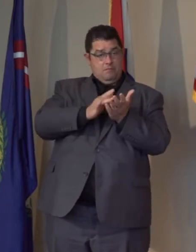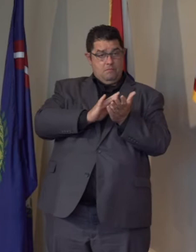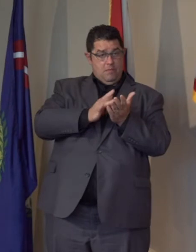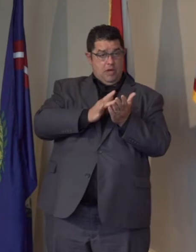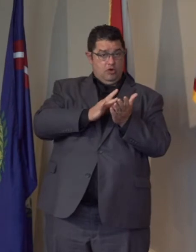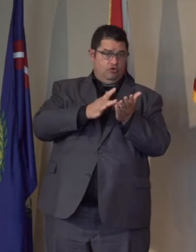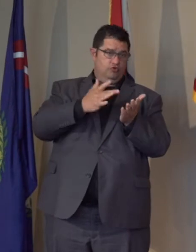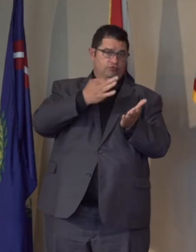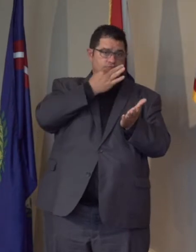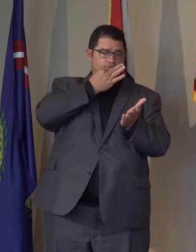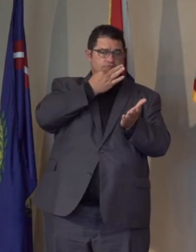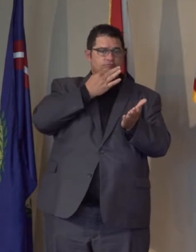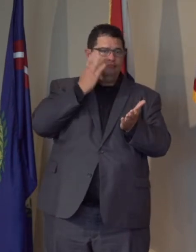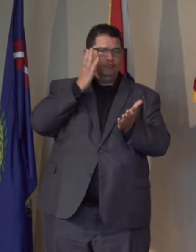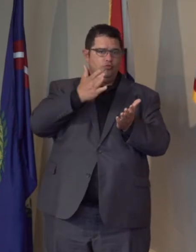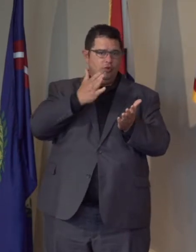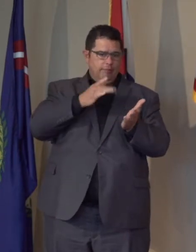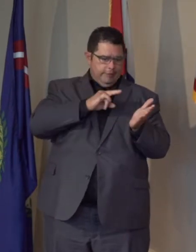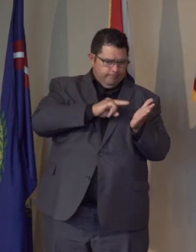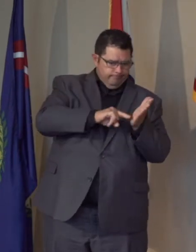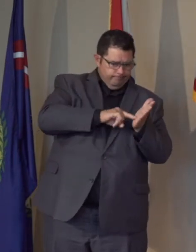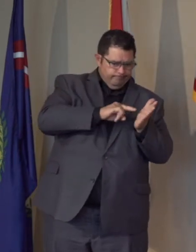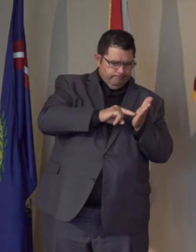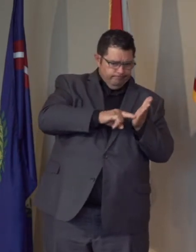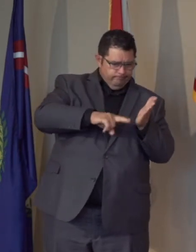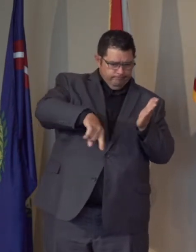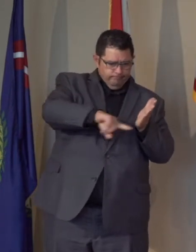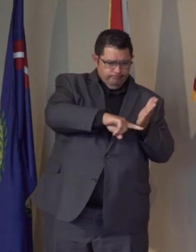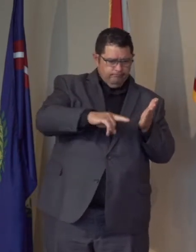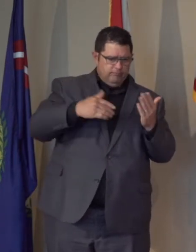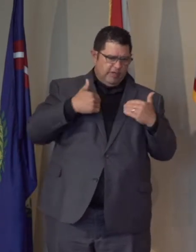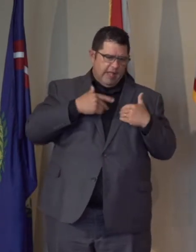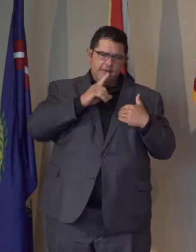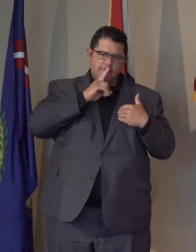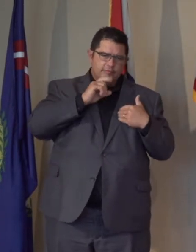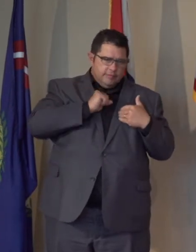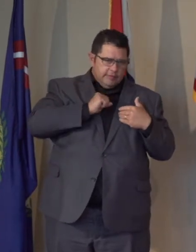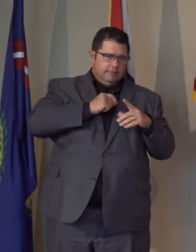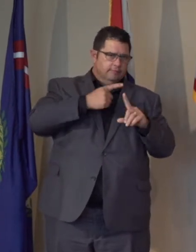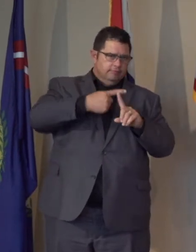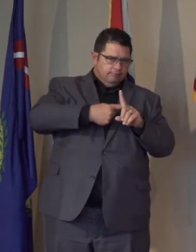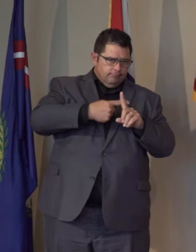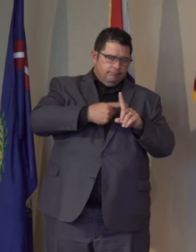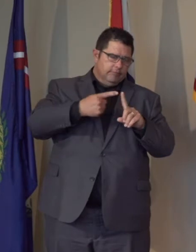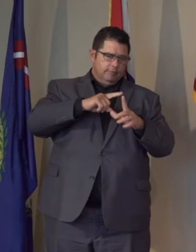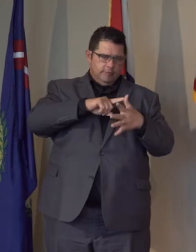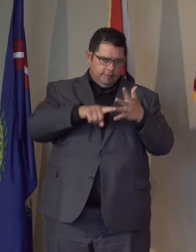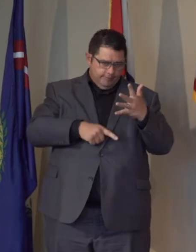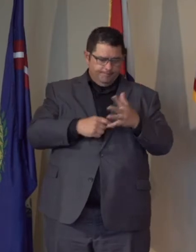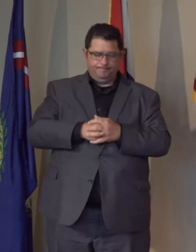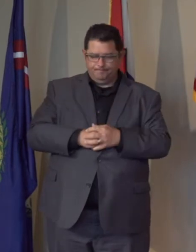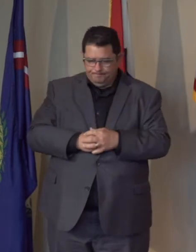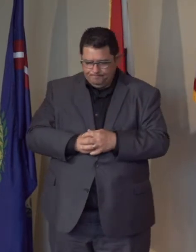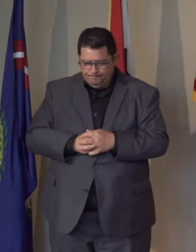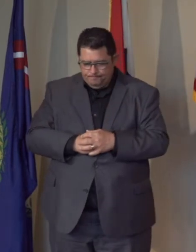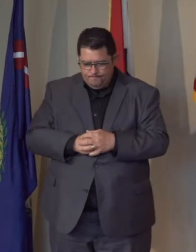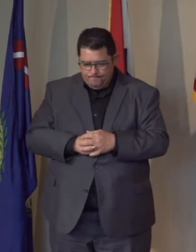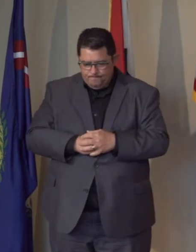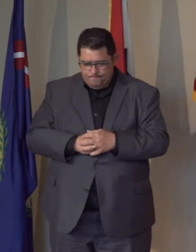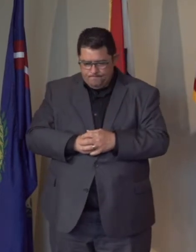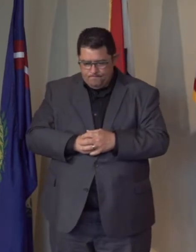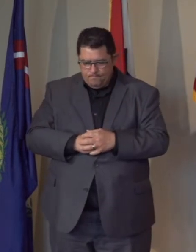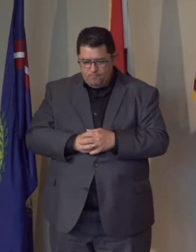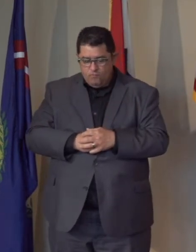up for anyone who may have had symptoms to make sure that they're recovering and moving forward. So